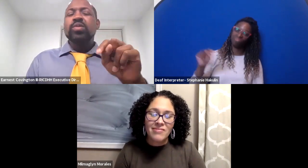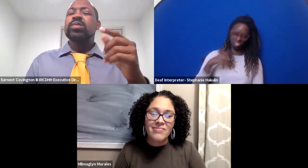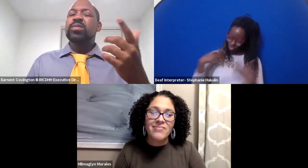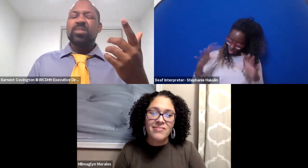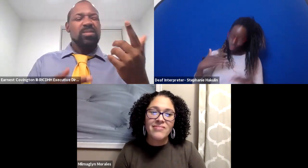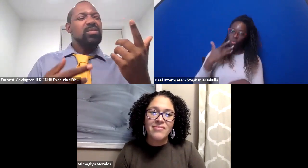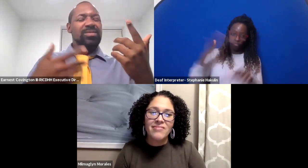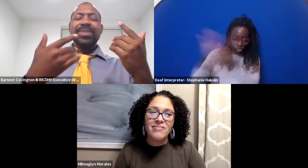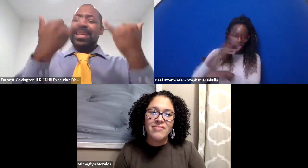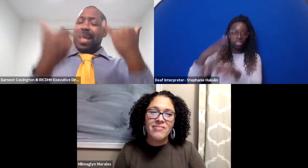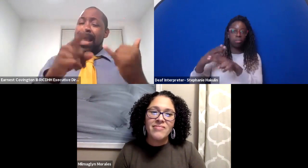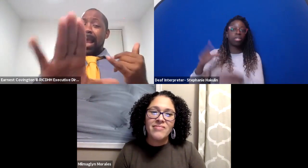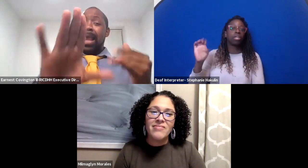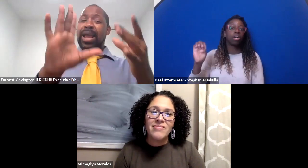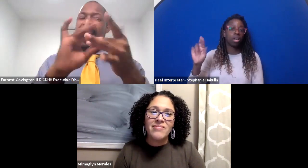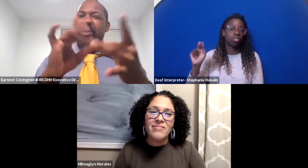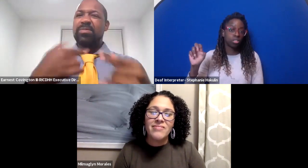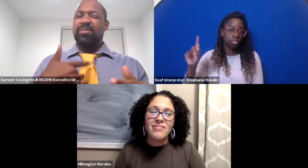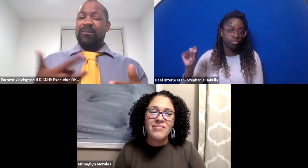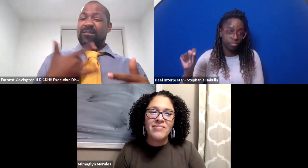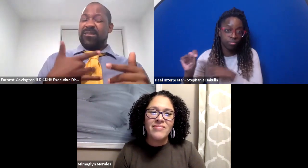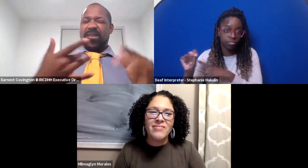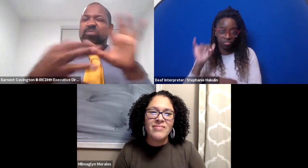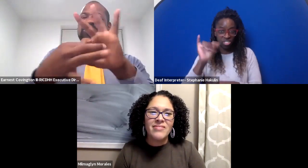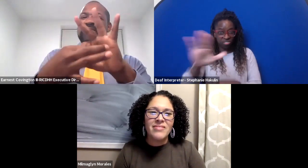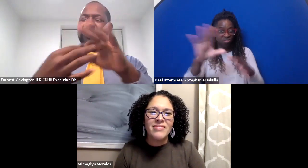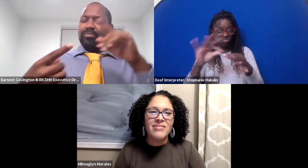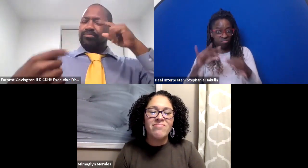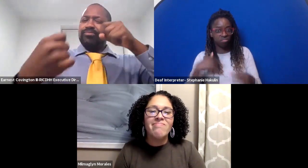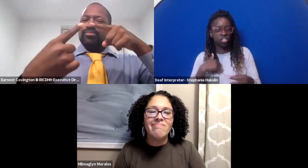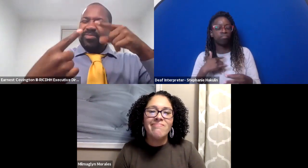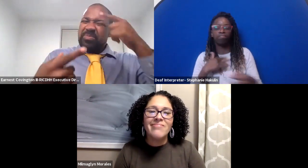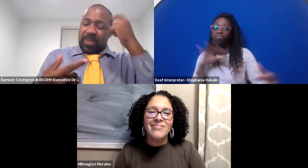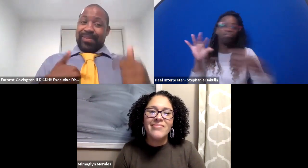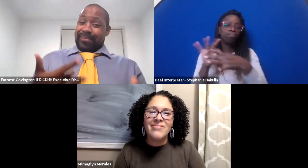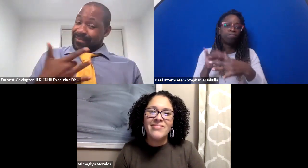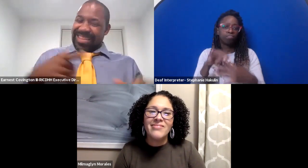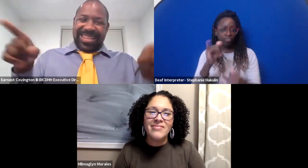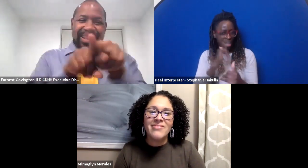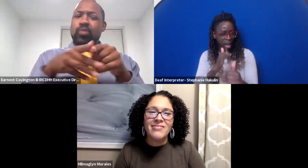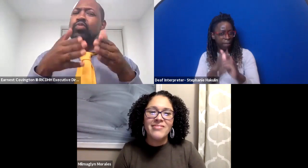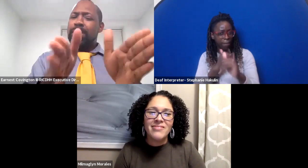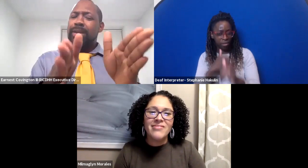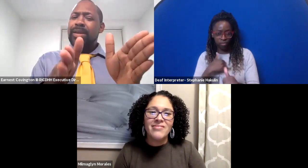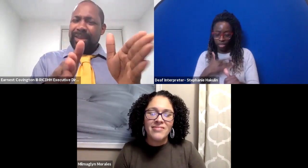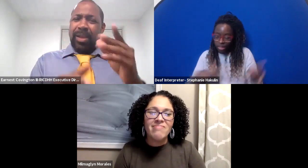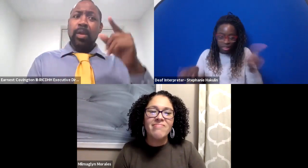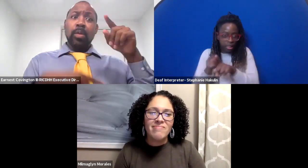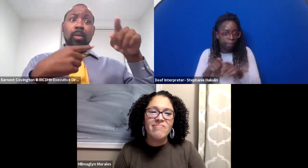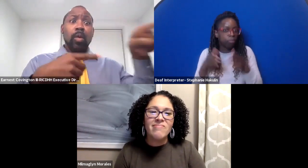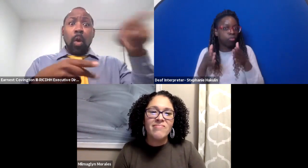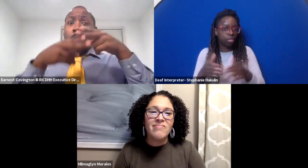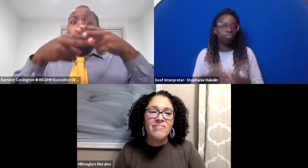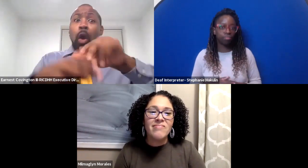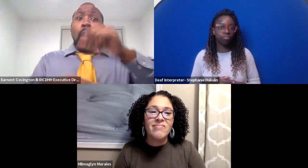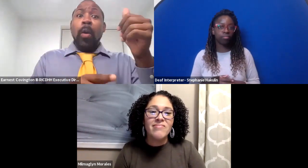line and say, my name is Ernest, and I want to be called Ernest. And I said, the comments, you know, when you said that about your